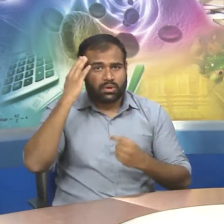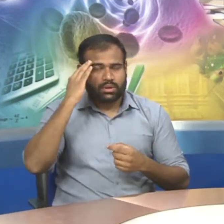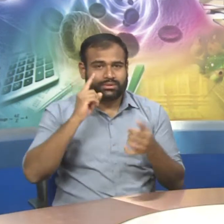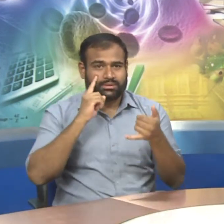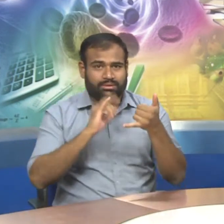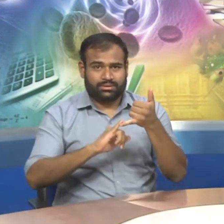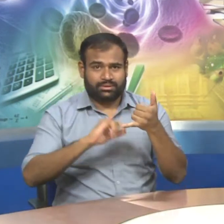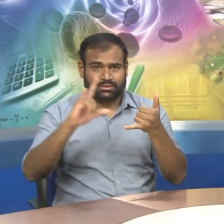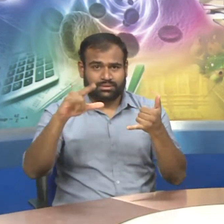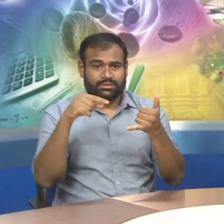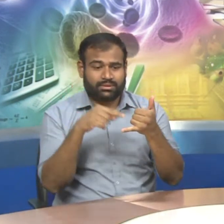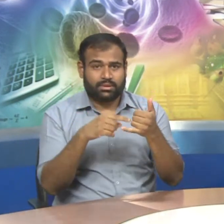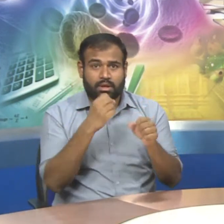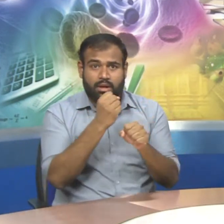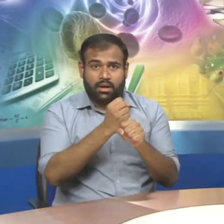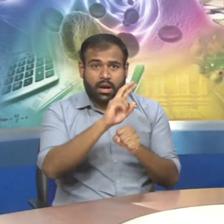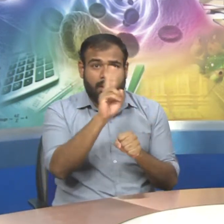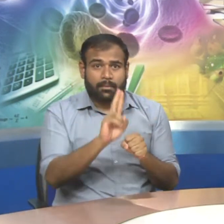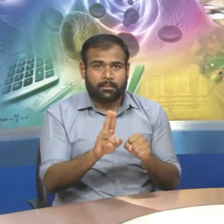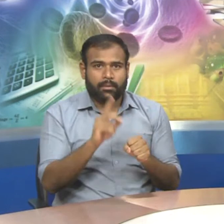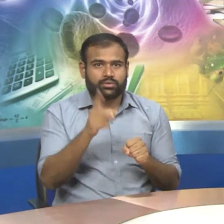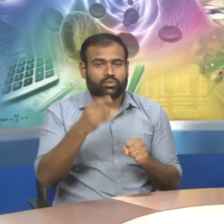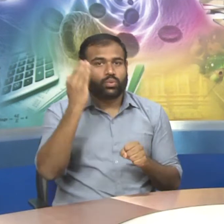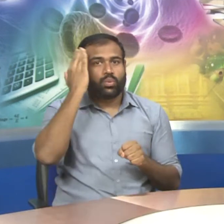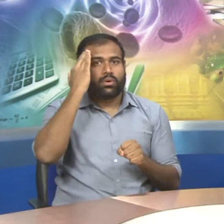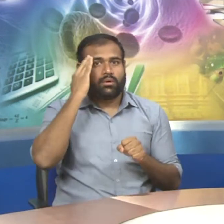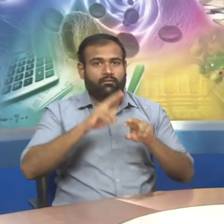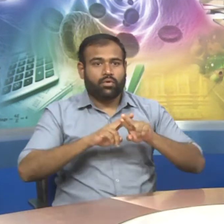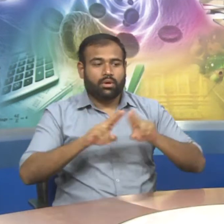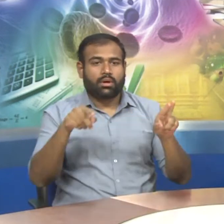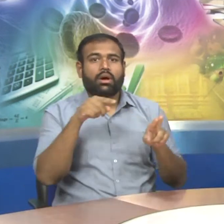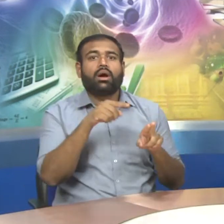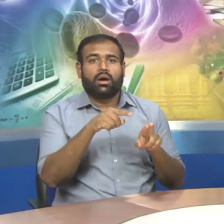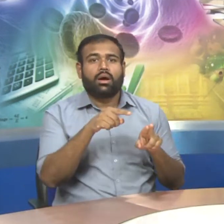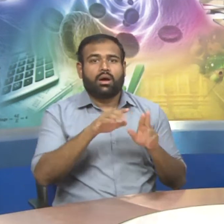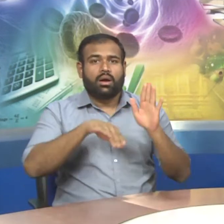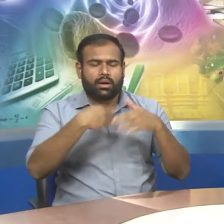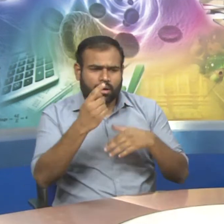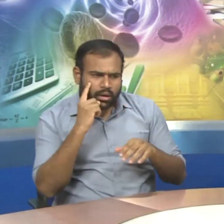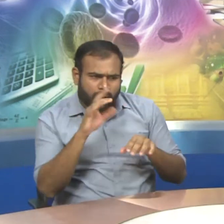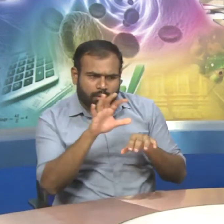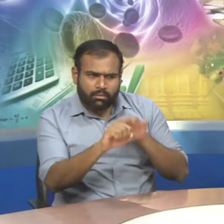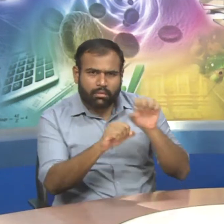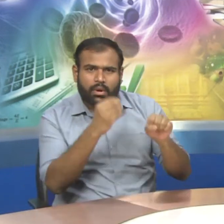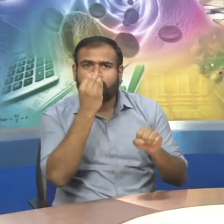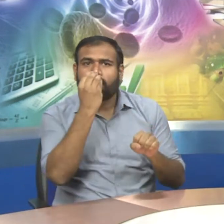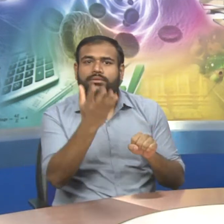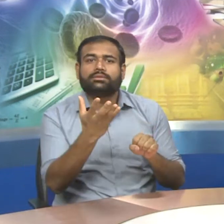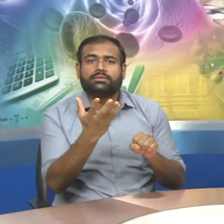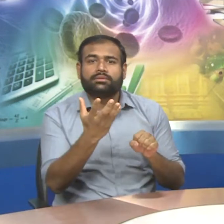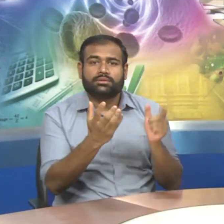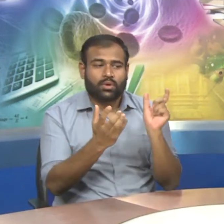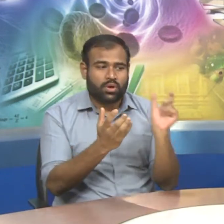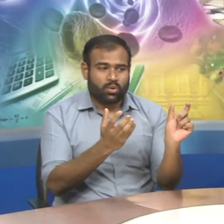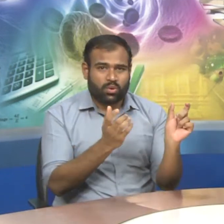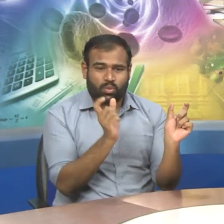Also you will be able to understand that knowing ISL grammar rule is crucial